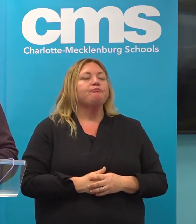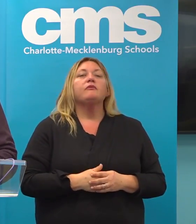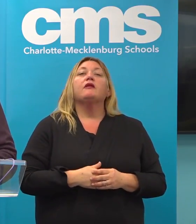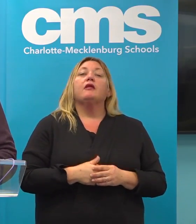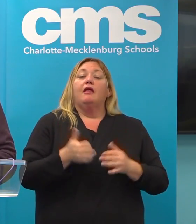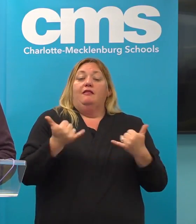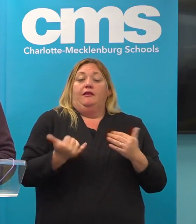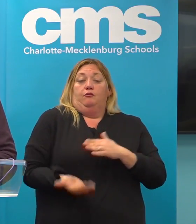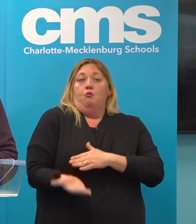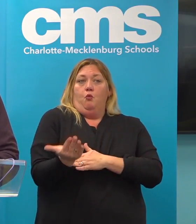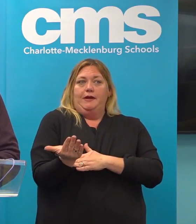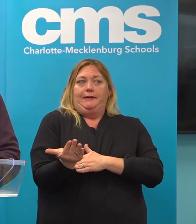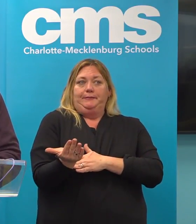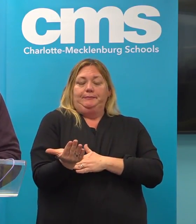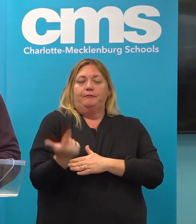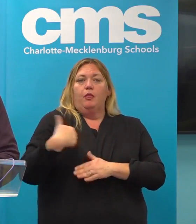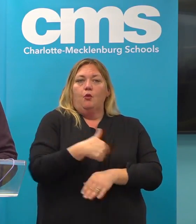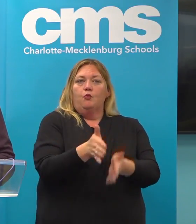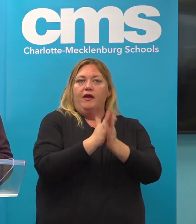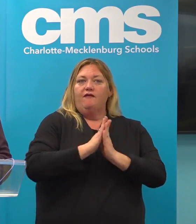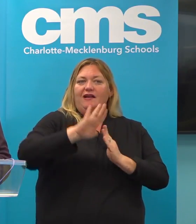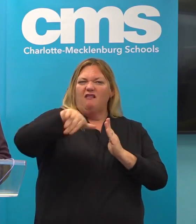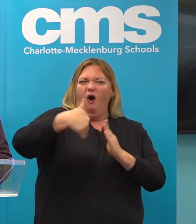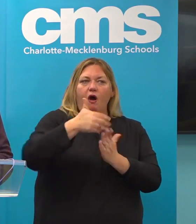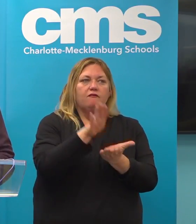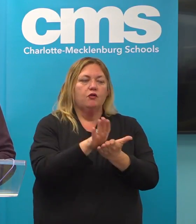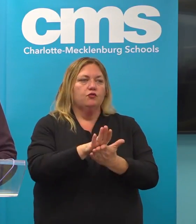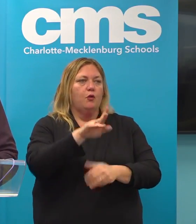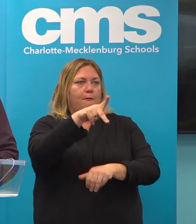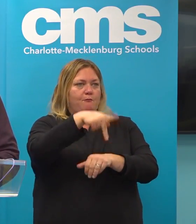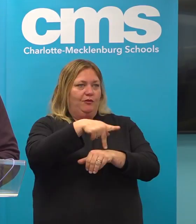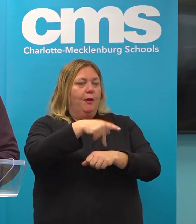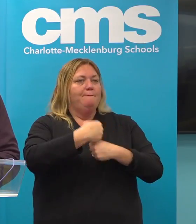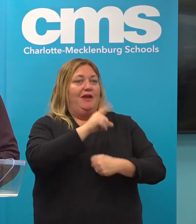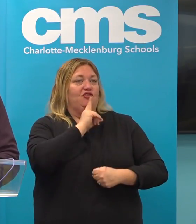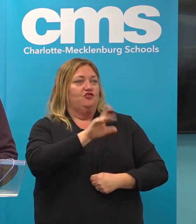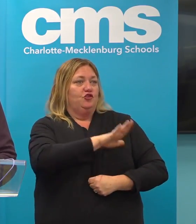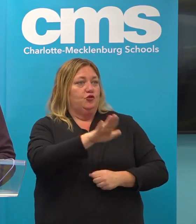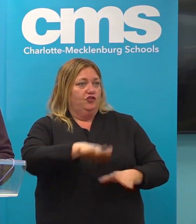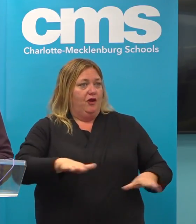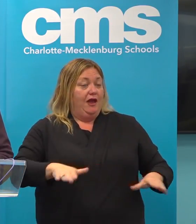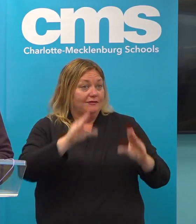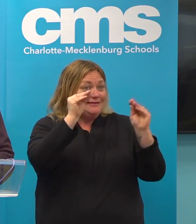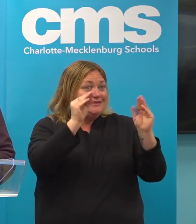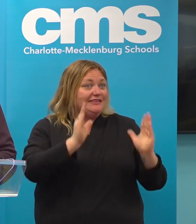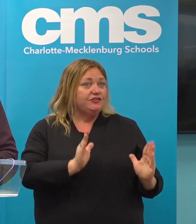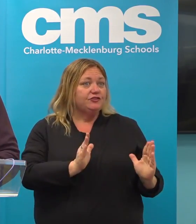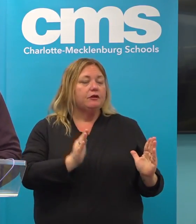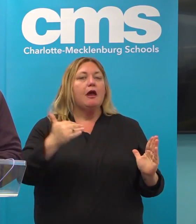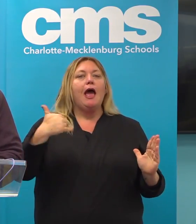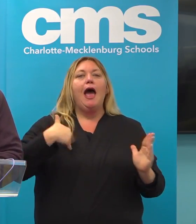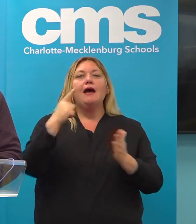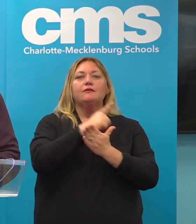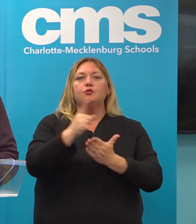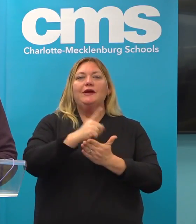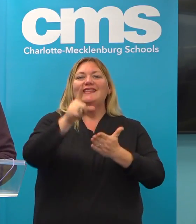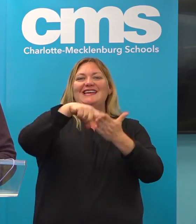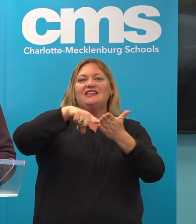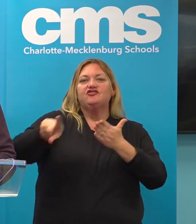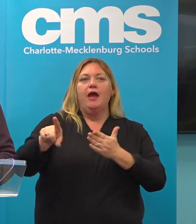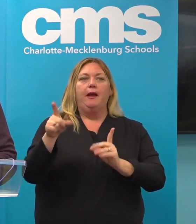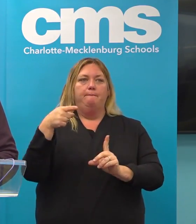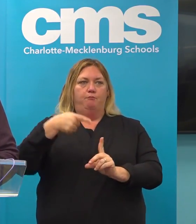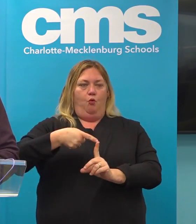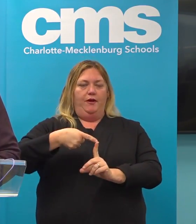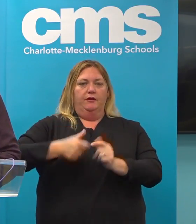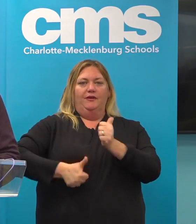this morning asked all of our school principals to ensure that your child's teacher has a weekly check-in point